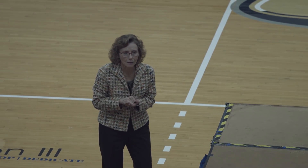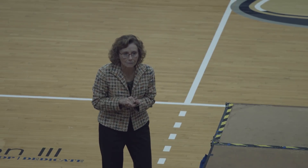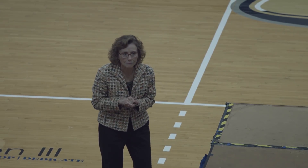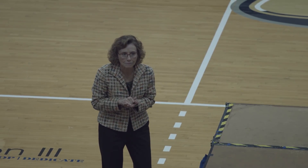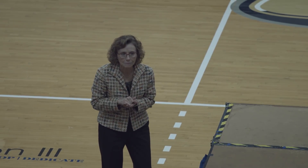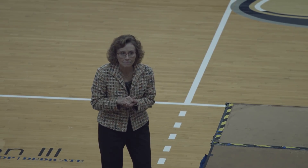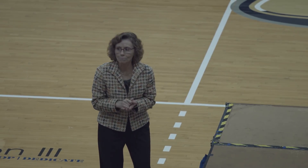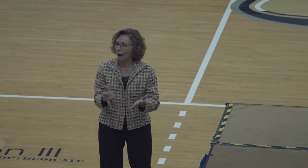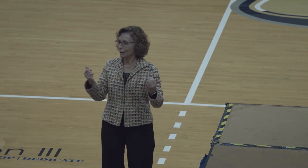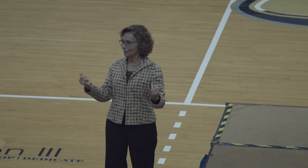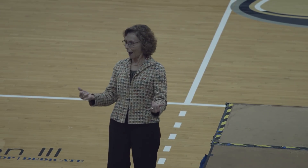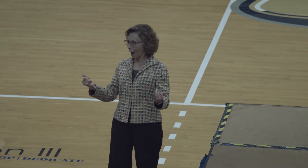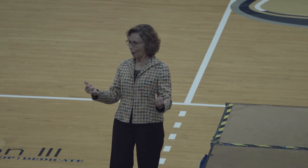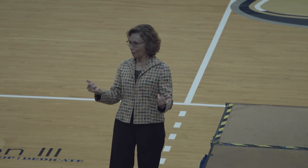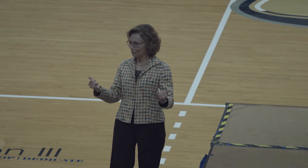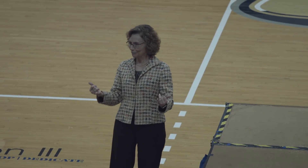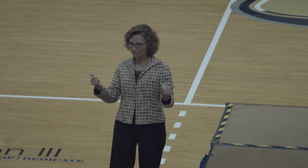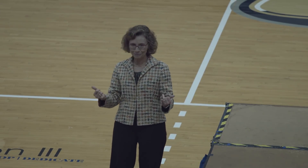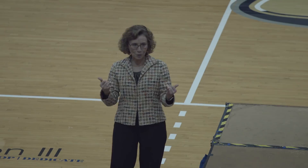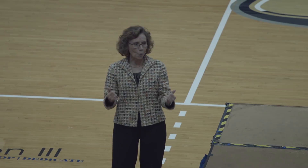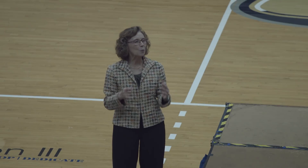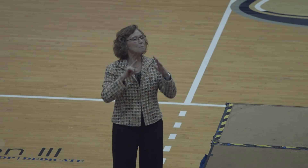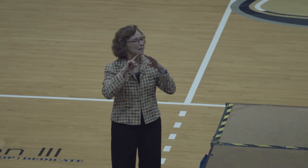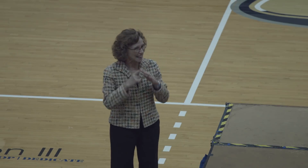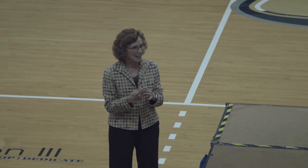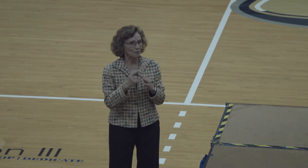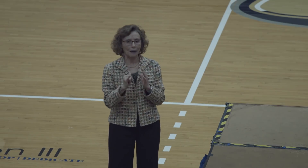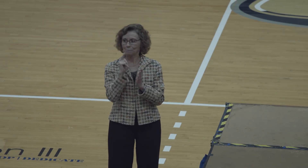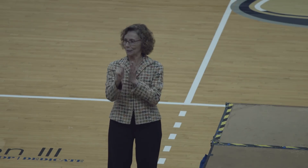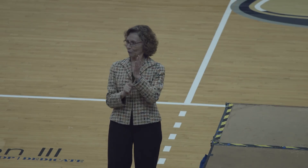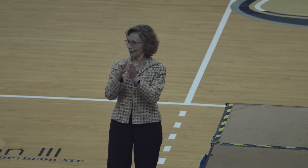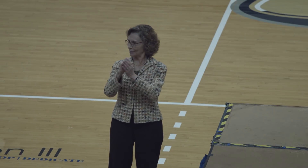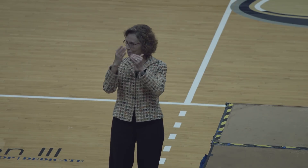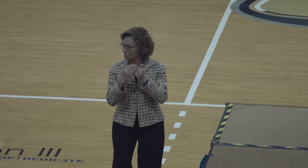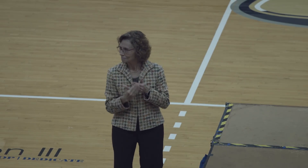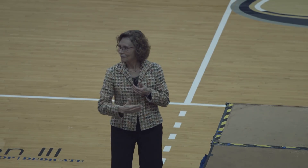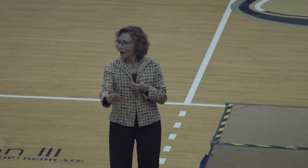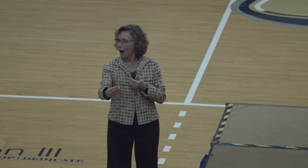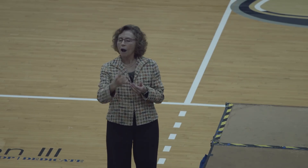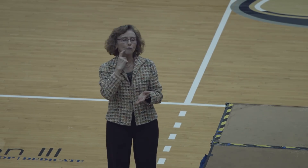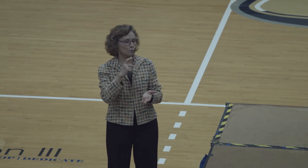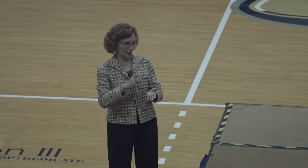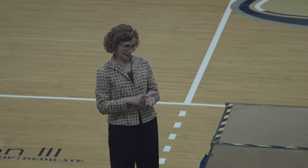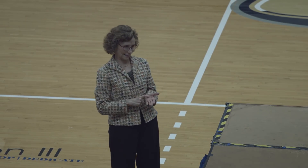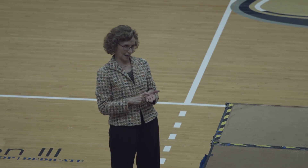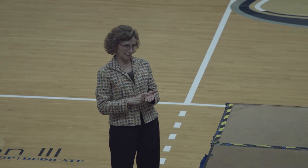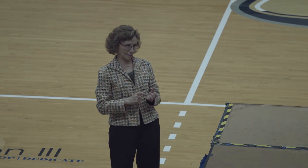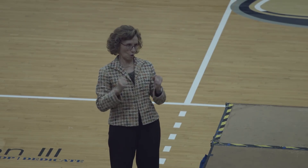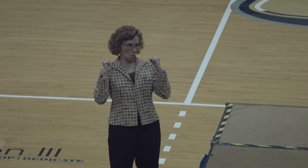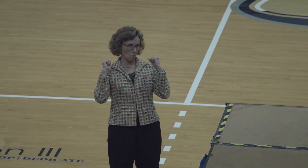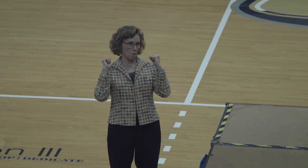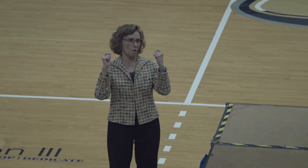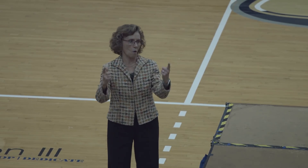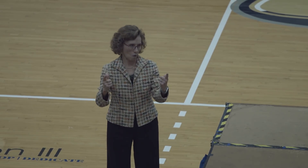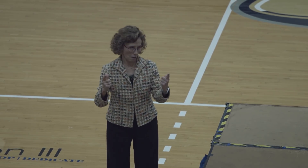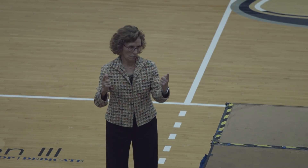And these unsung heroes may not have received their credit due, but now we are beginning